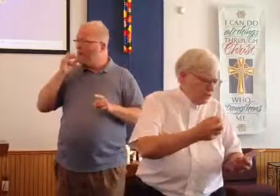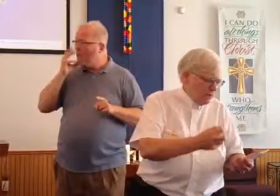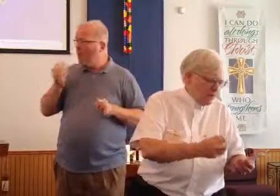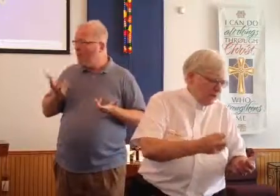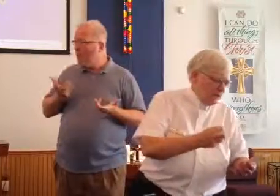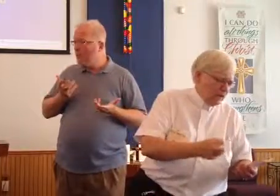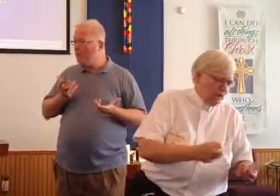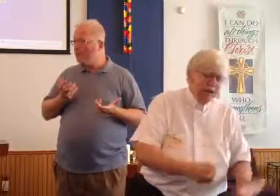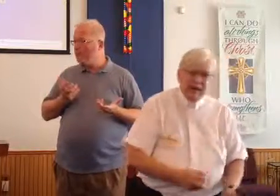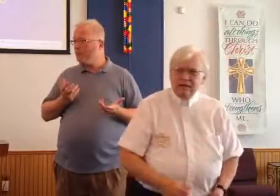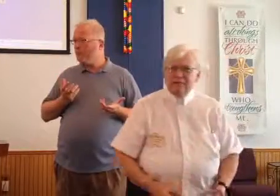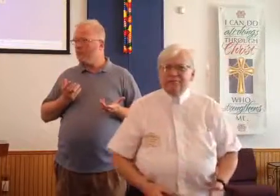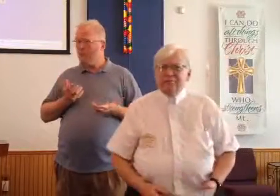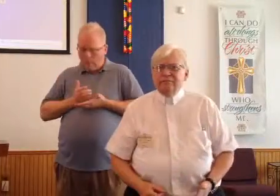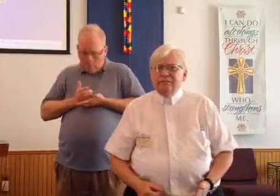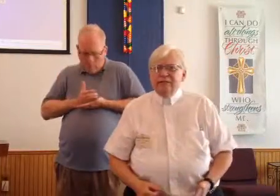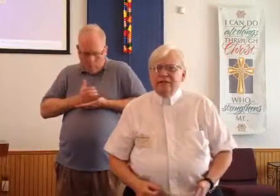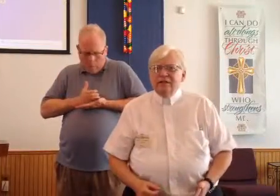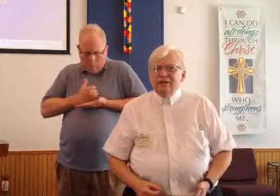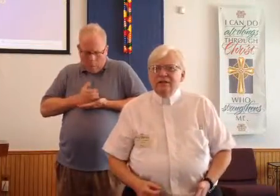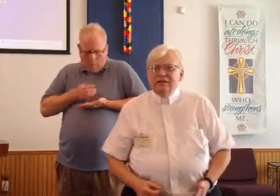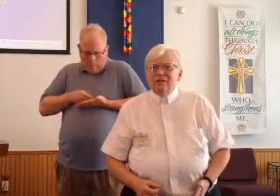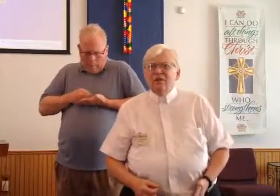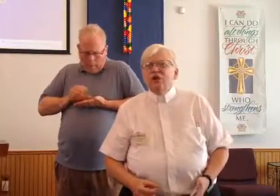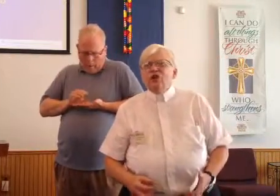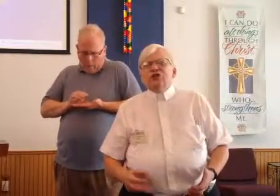that chance to make a little money?